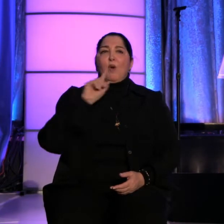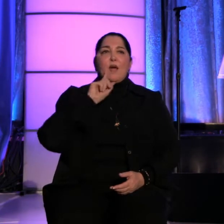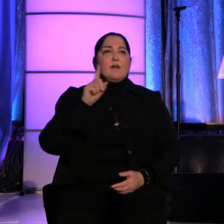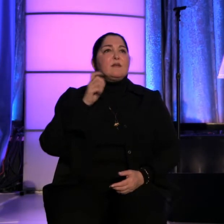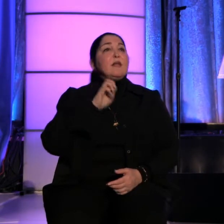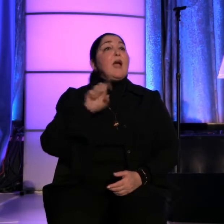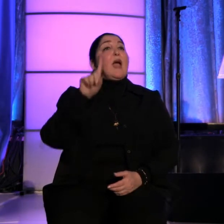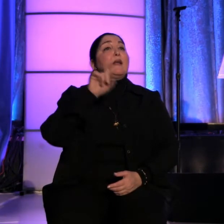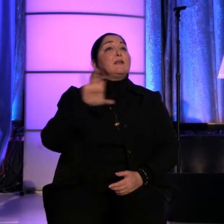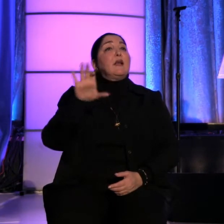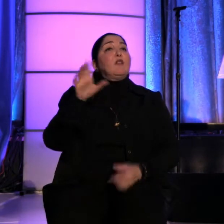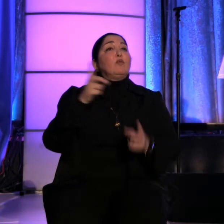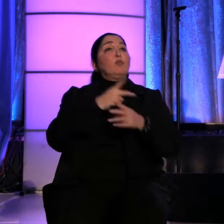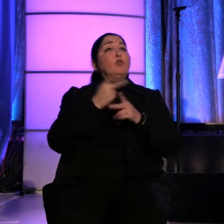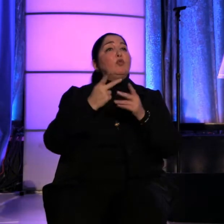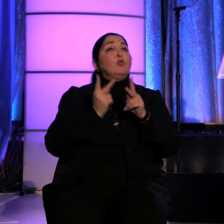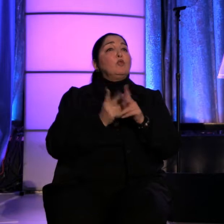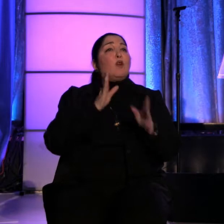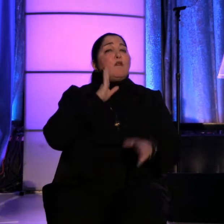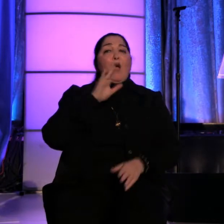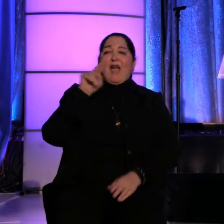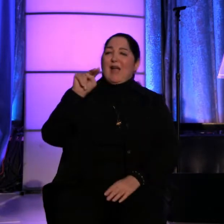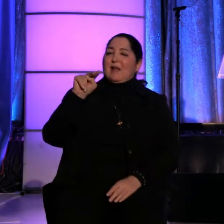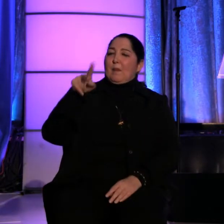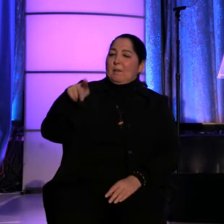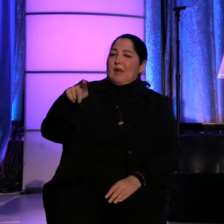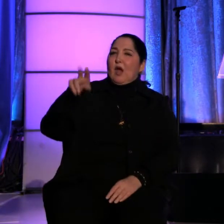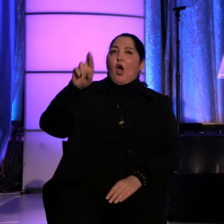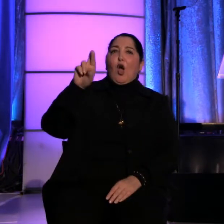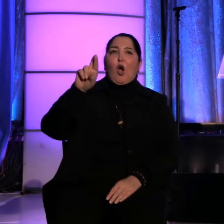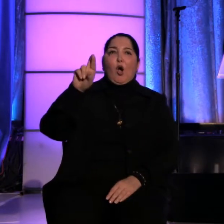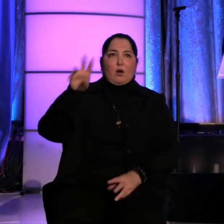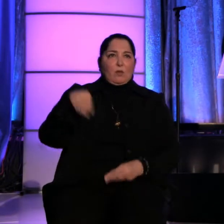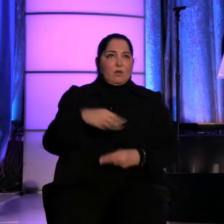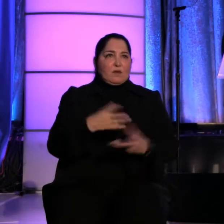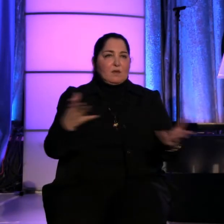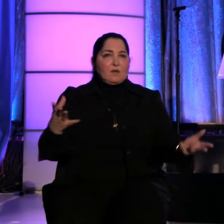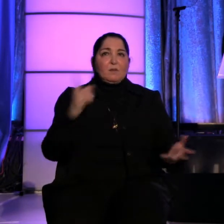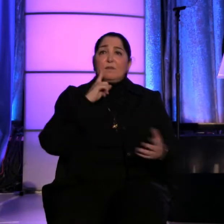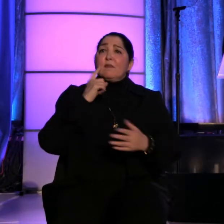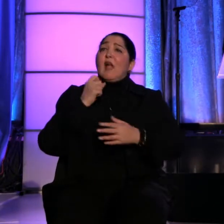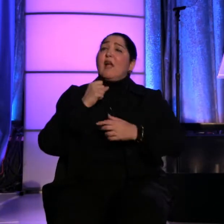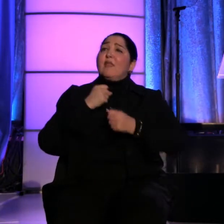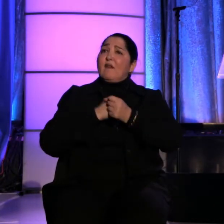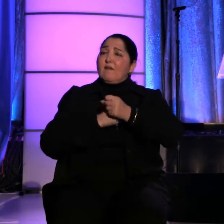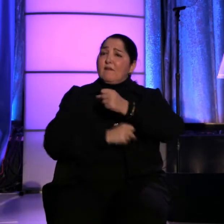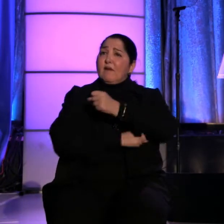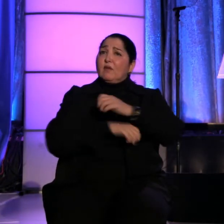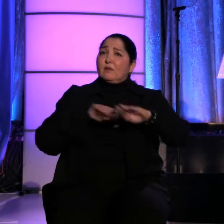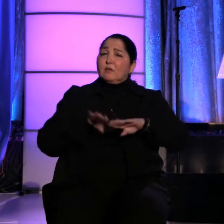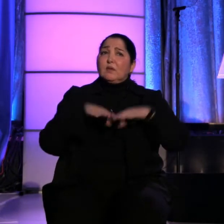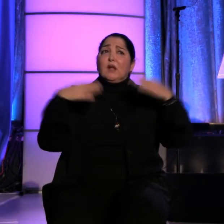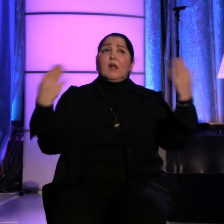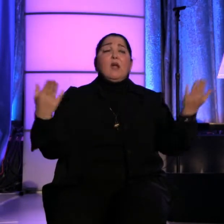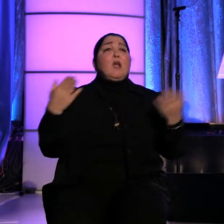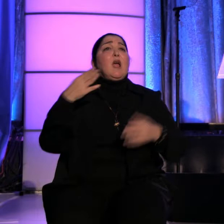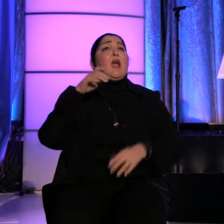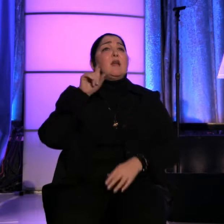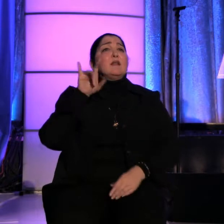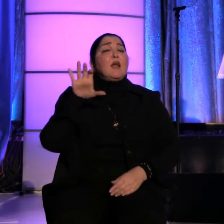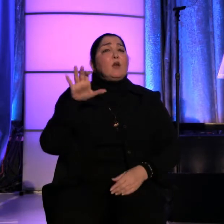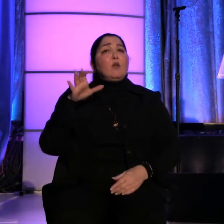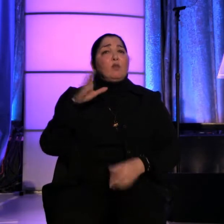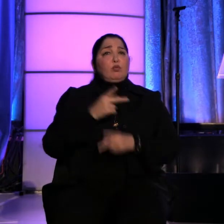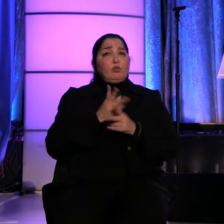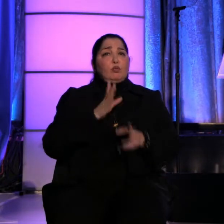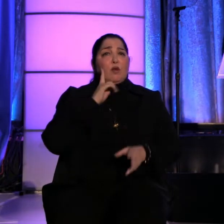NPR Presents. She is also the founding executive producer of the Jerome L. Green Performance Space, which